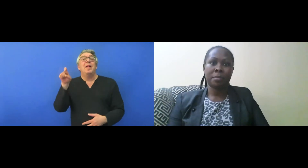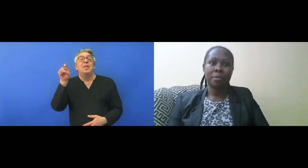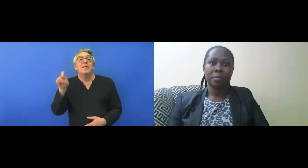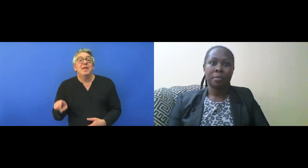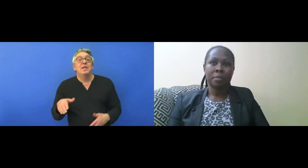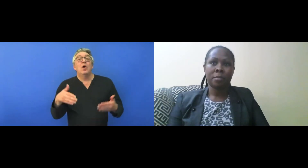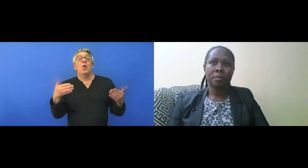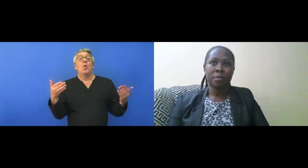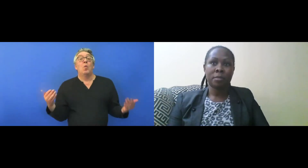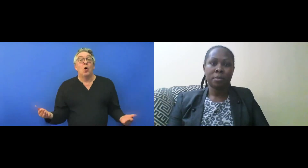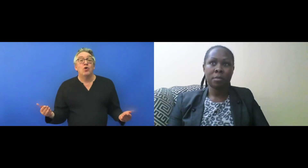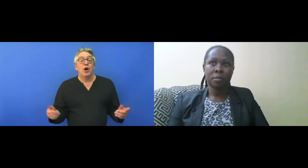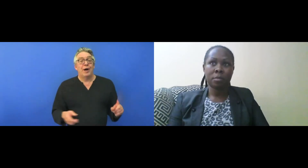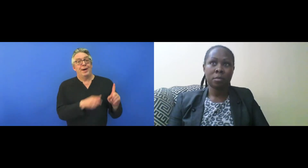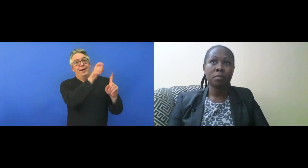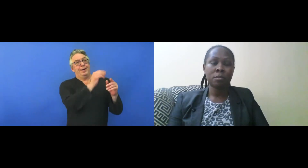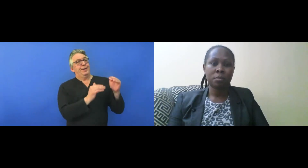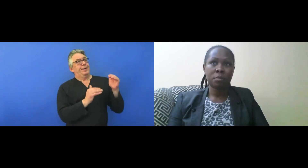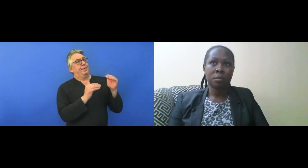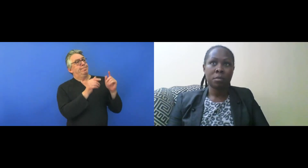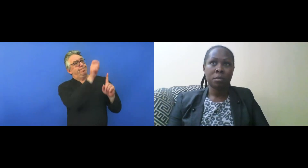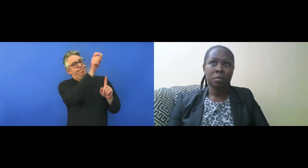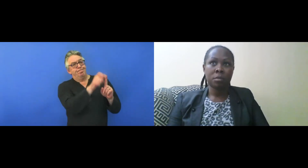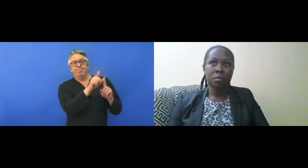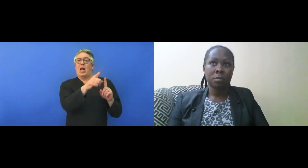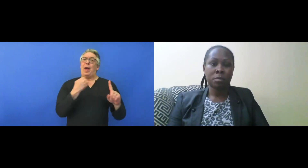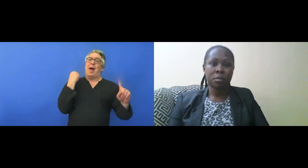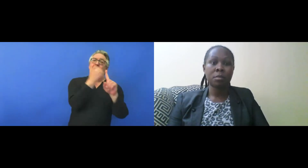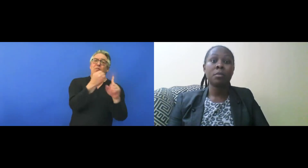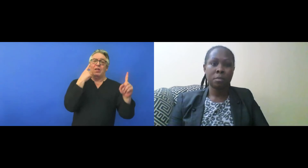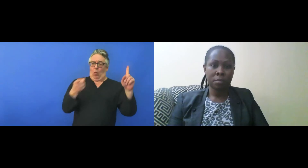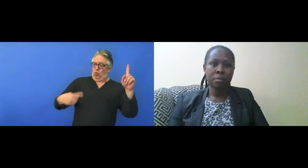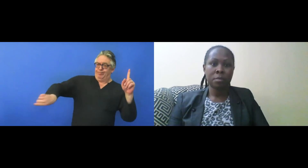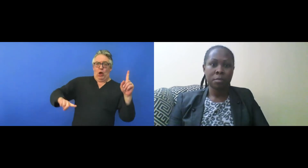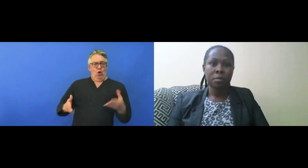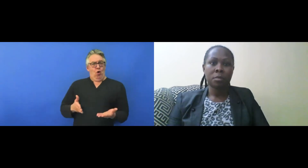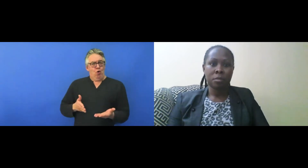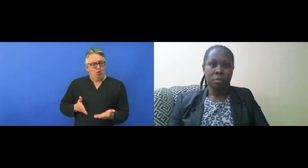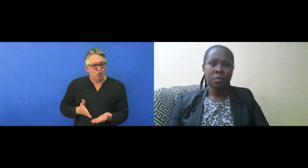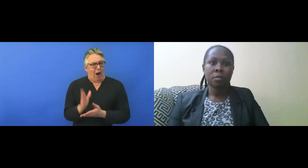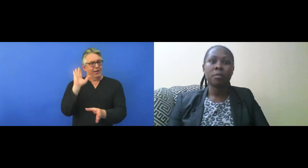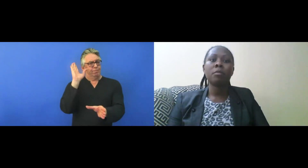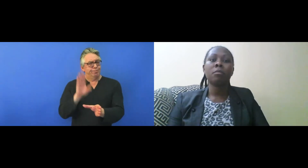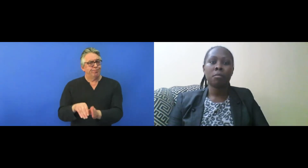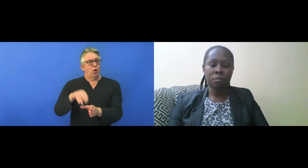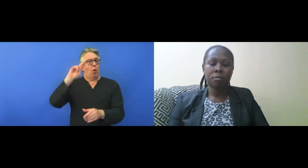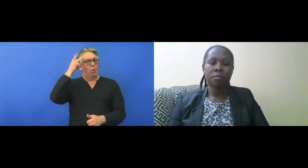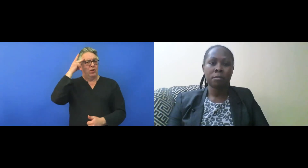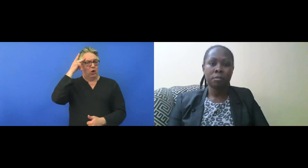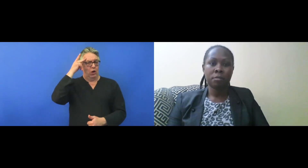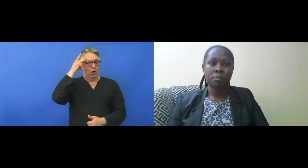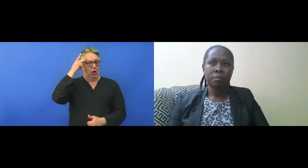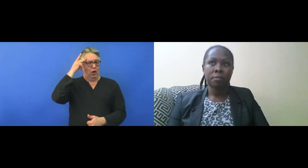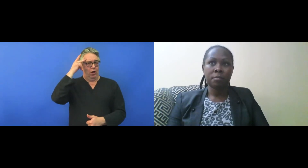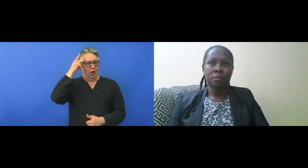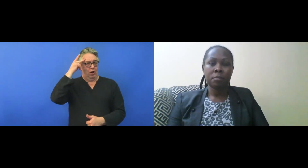their rights to participate in political parties and also in decision making, so as to be elected in